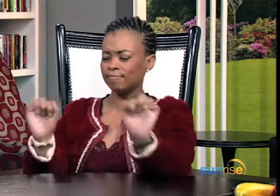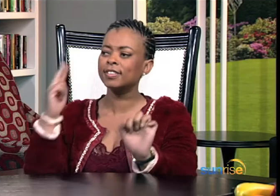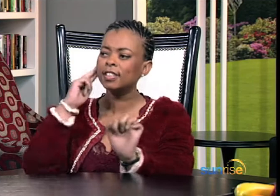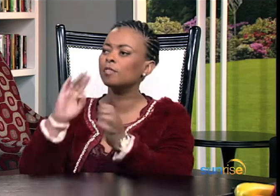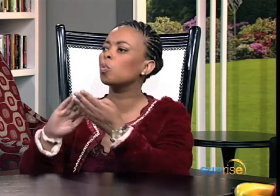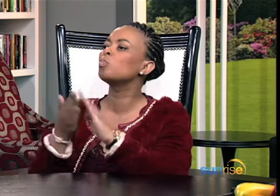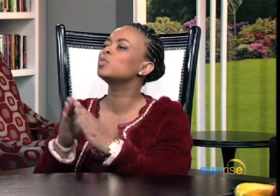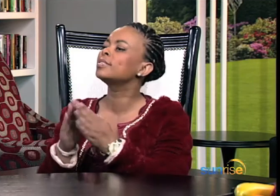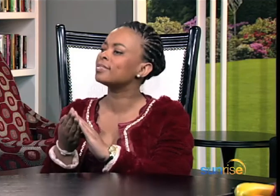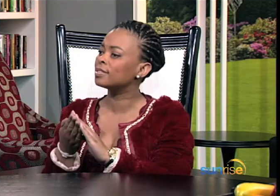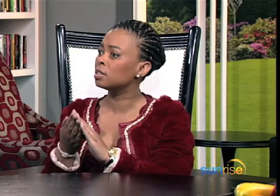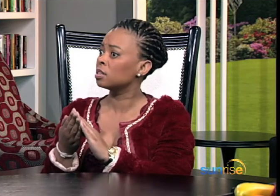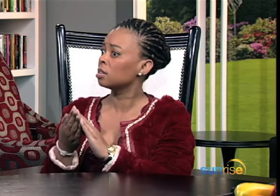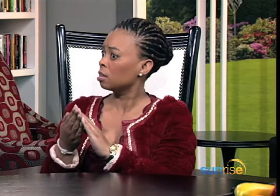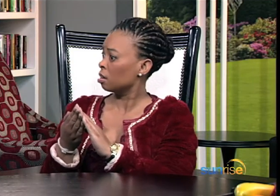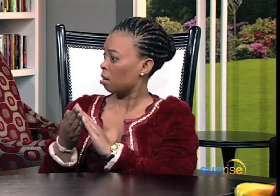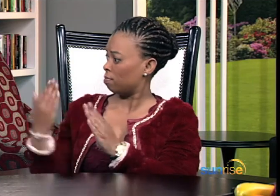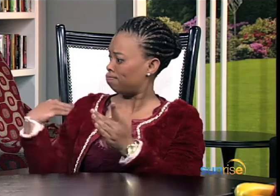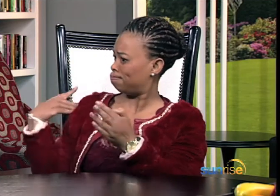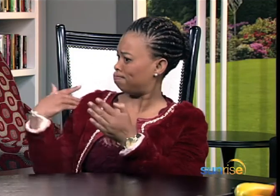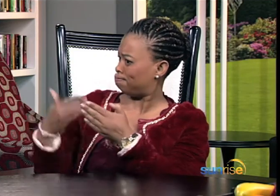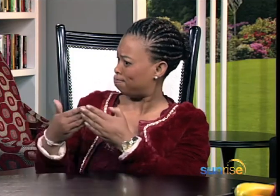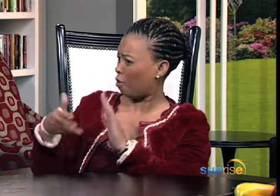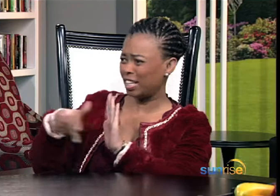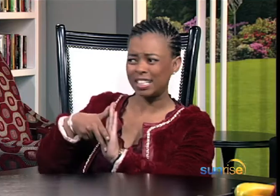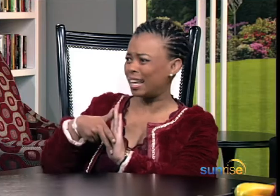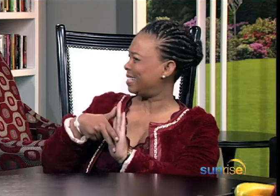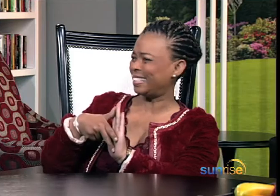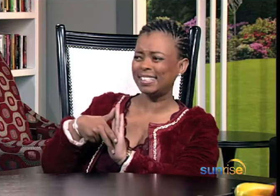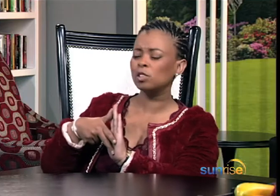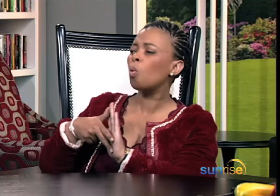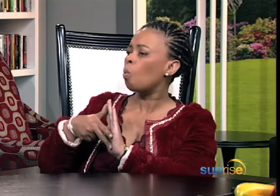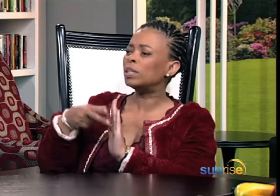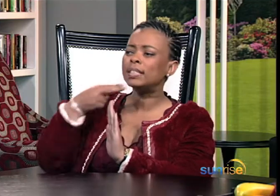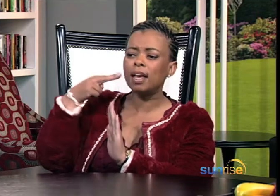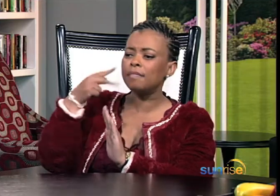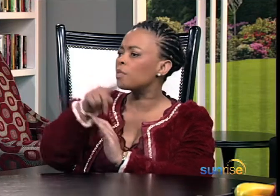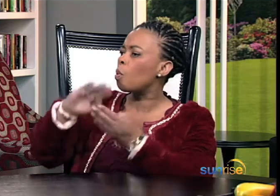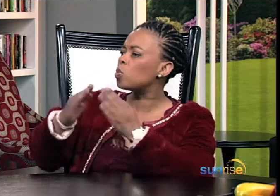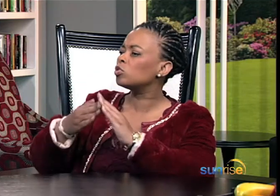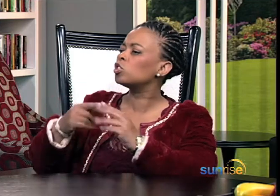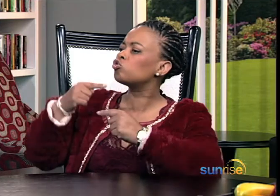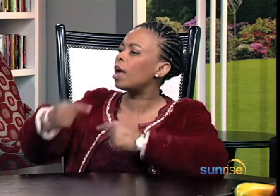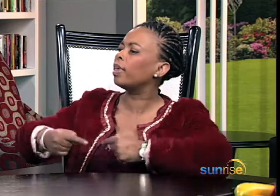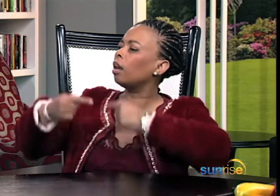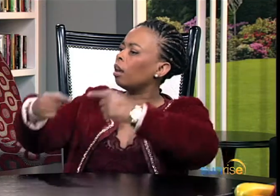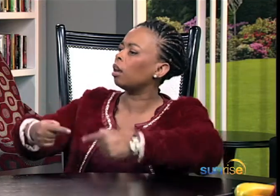deaf people, and it is also part of their rights, because so far it hasn't gained its official